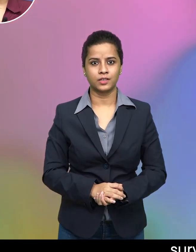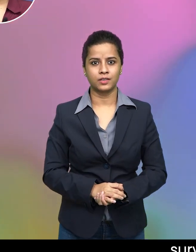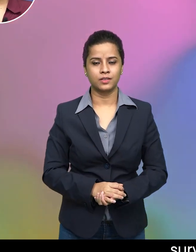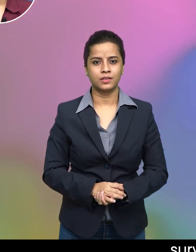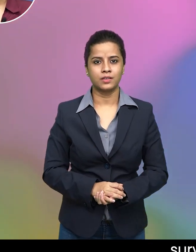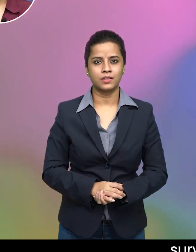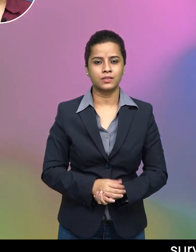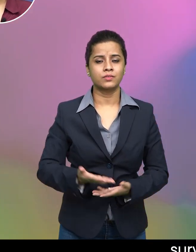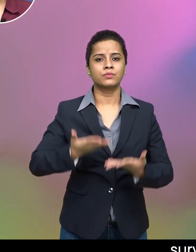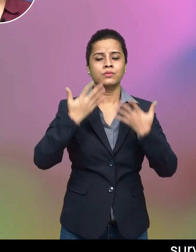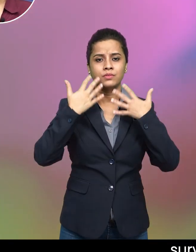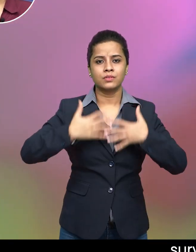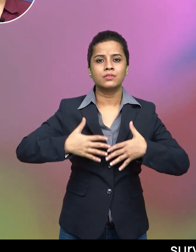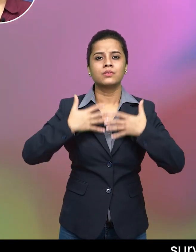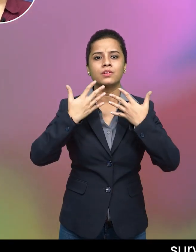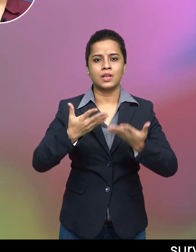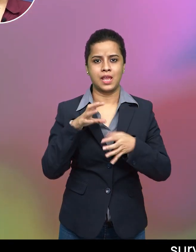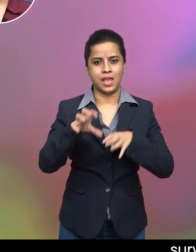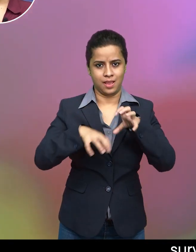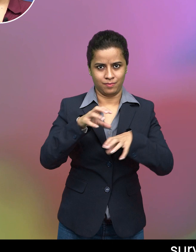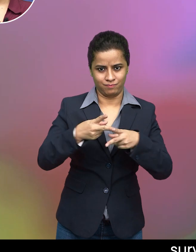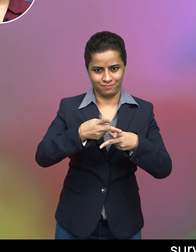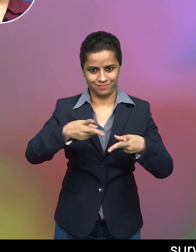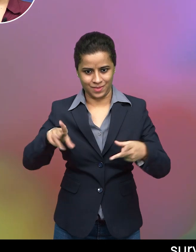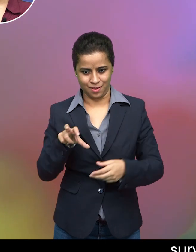survival of animals.